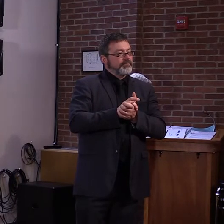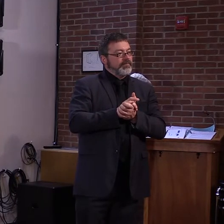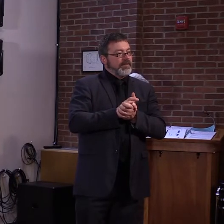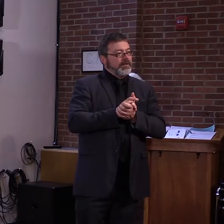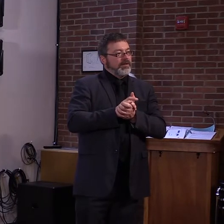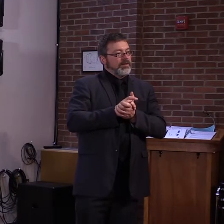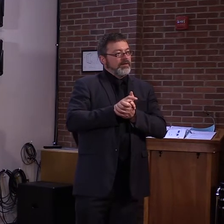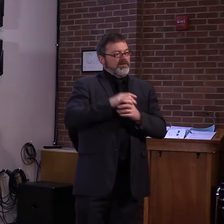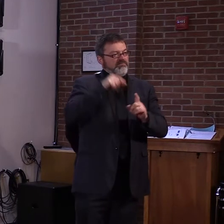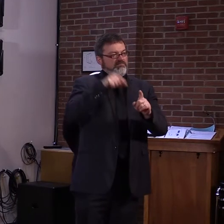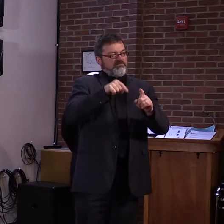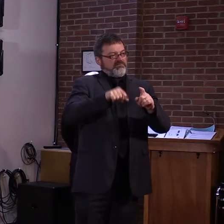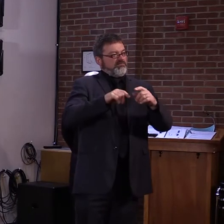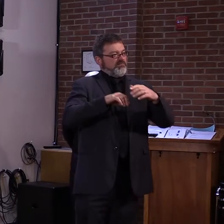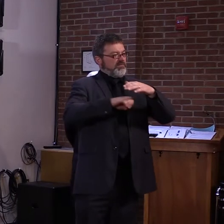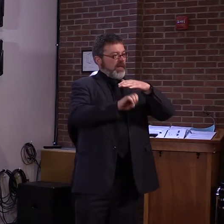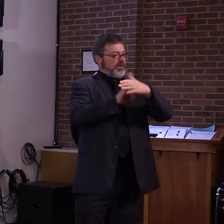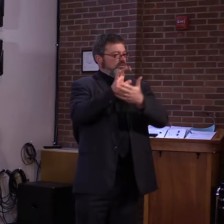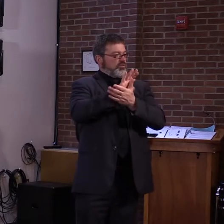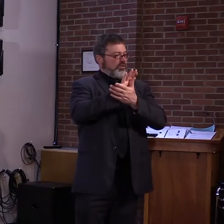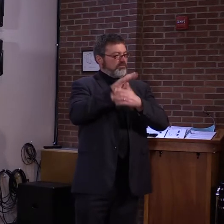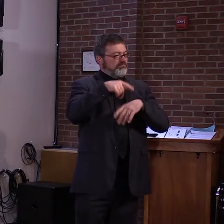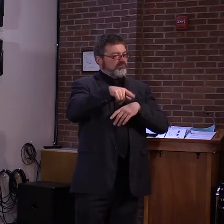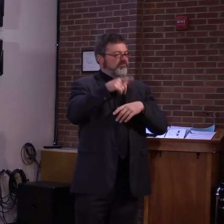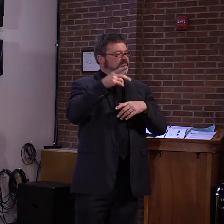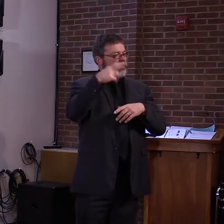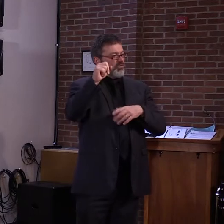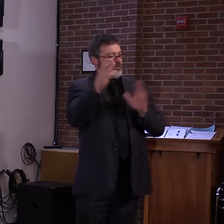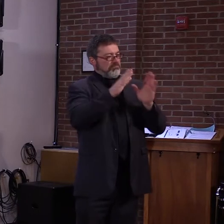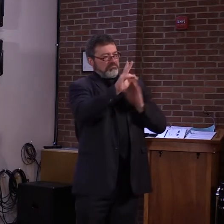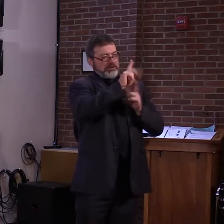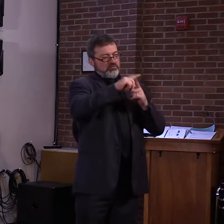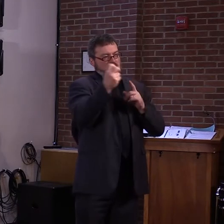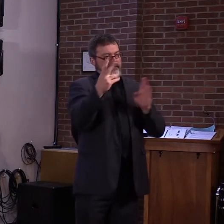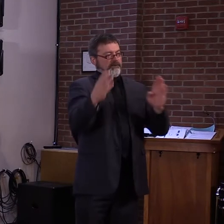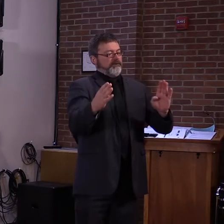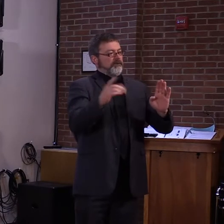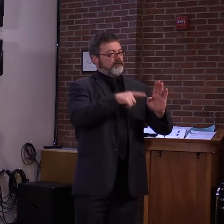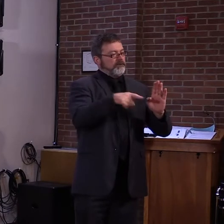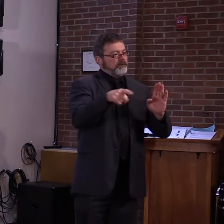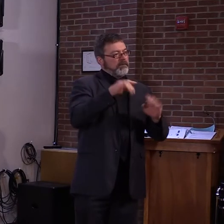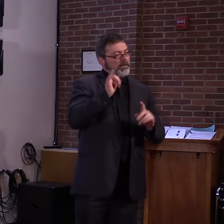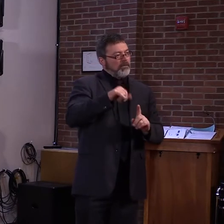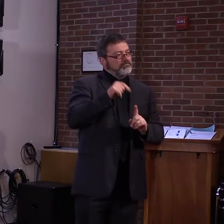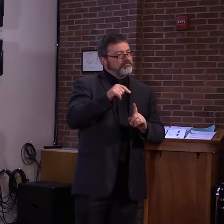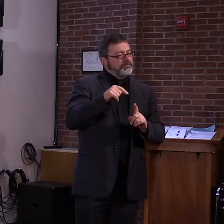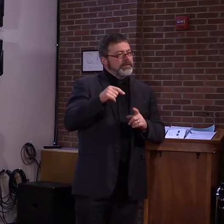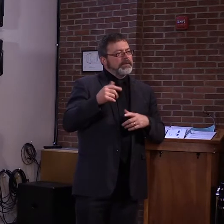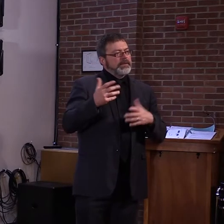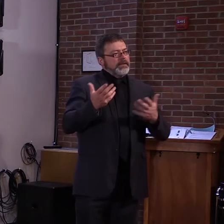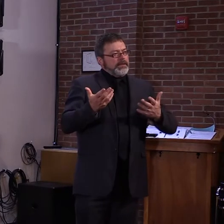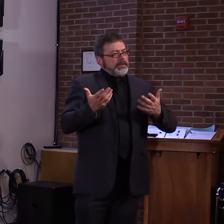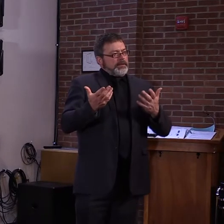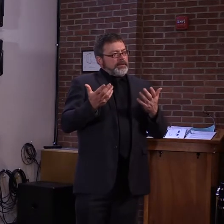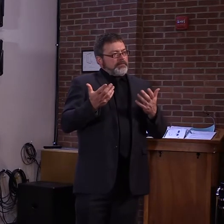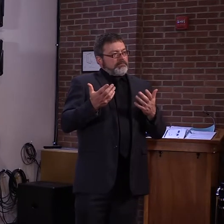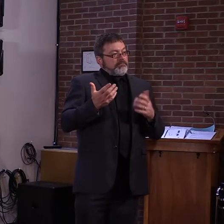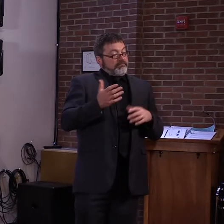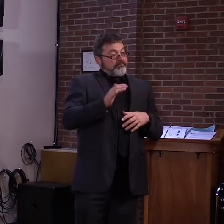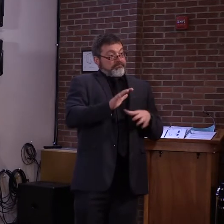education, if there's gonna be a point or if there's ever been consideration for that age group to undergo any kind